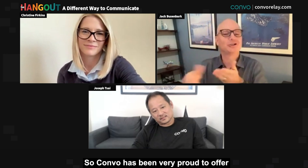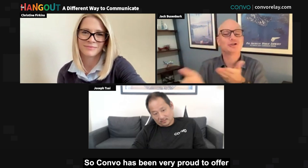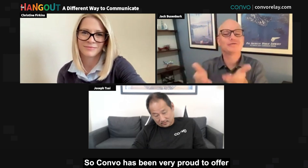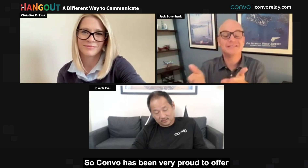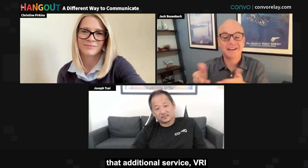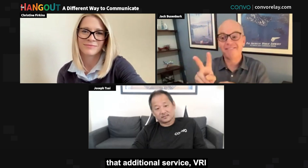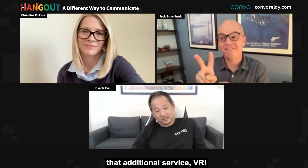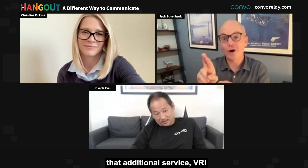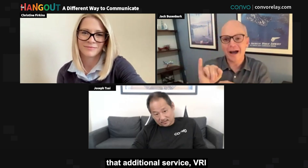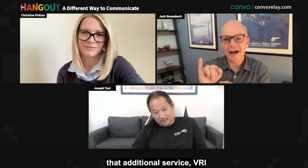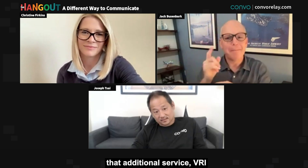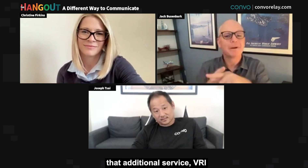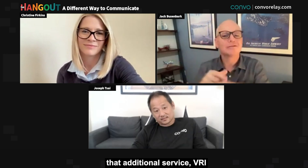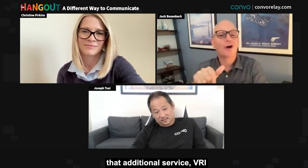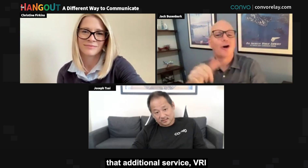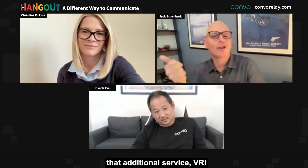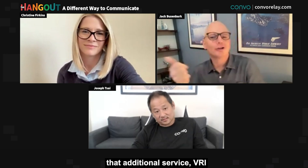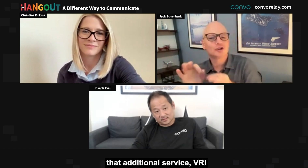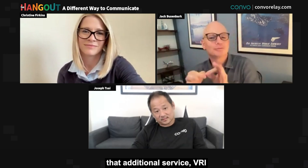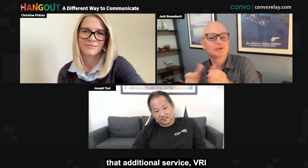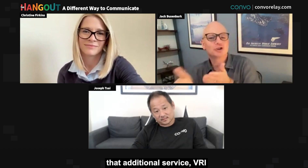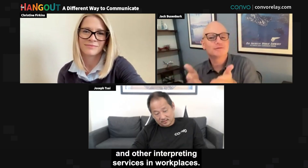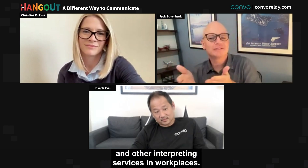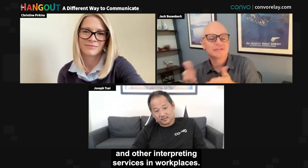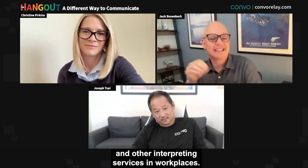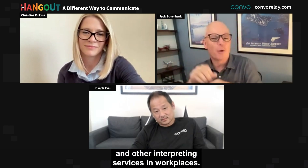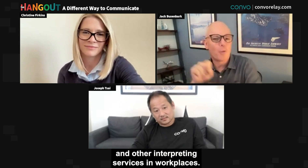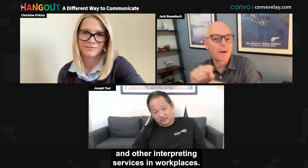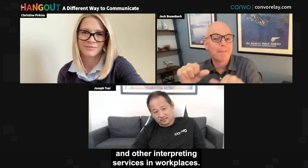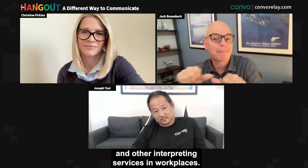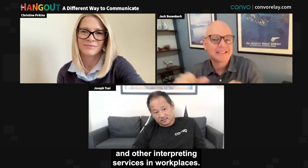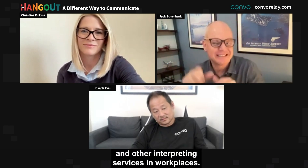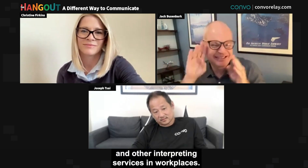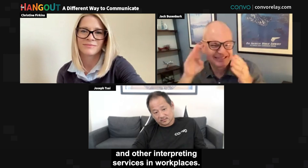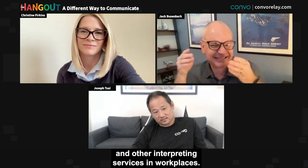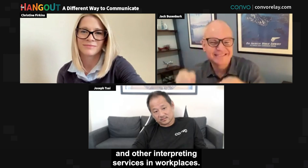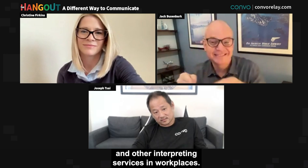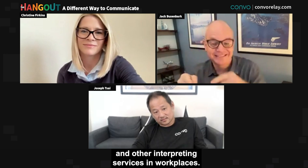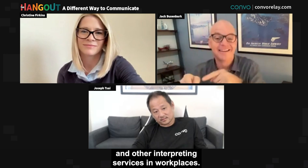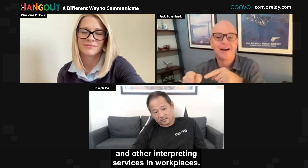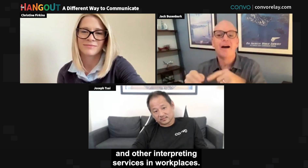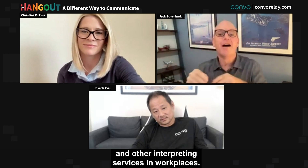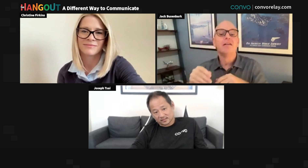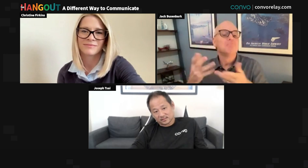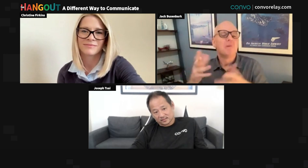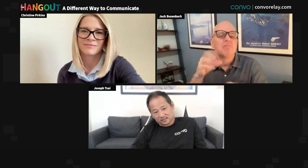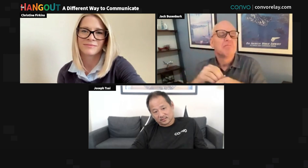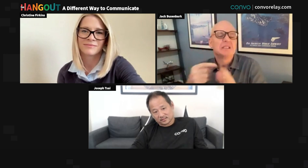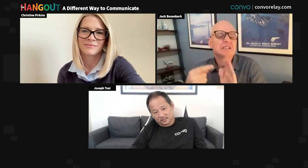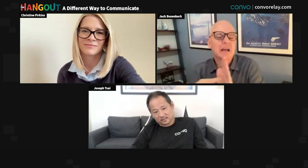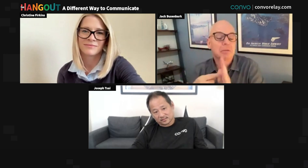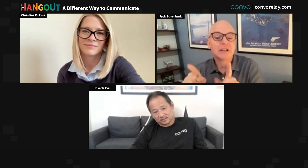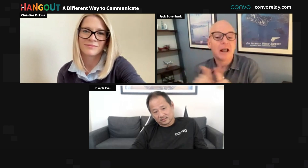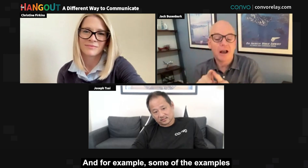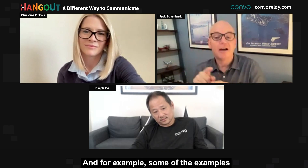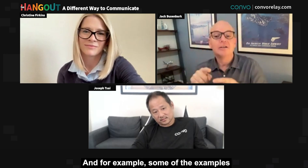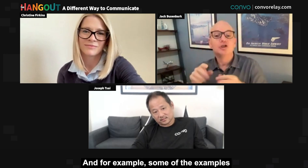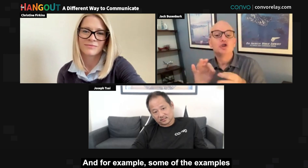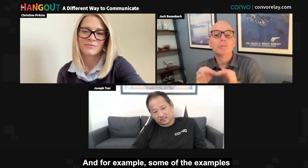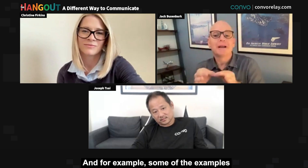offer that additional service, VRI and other interpreting services in workplaces. And for example,